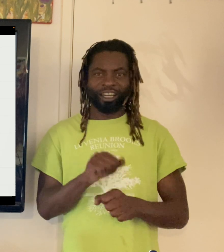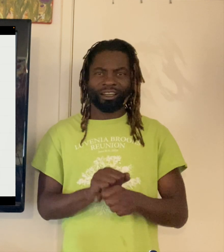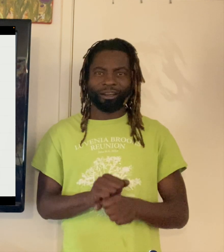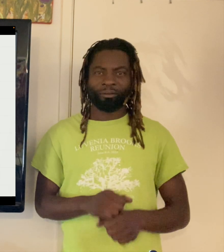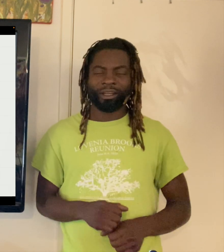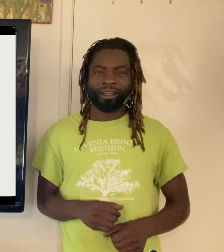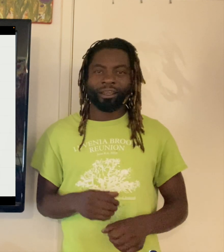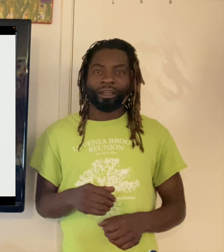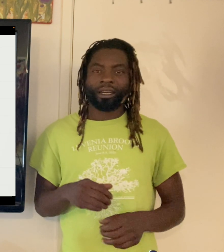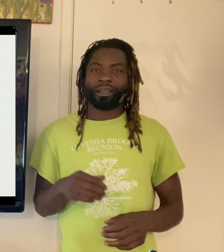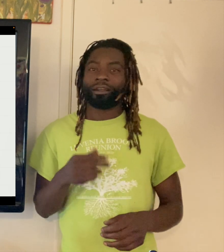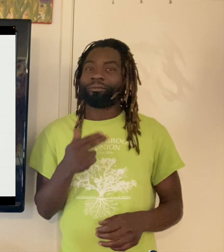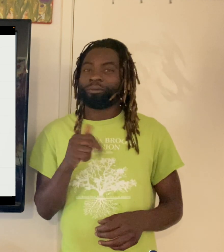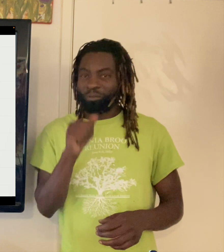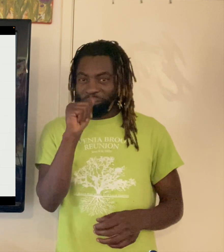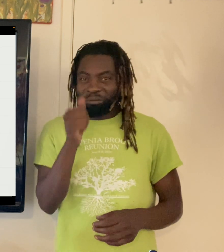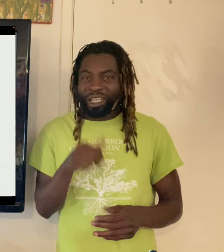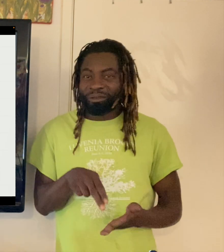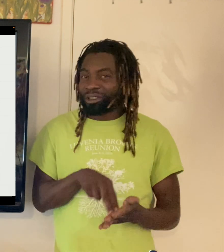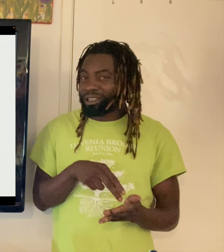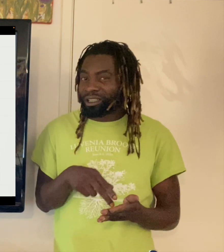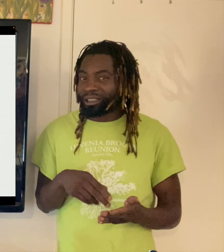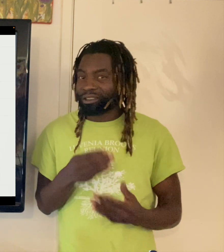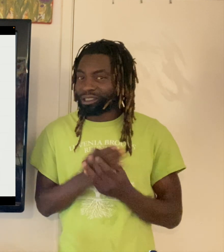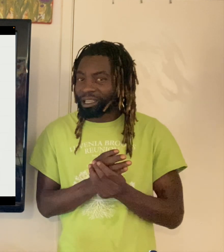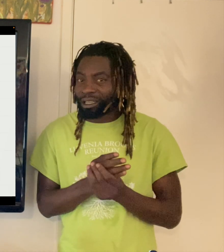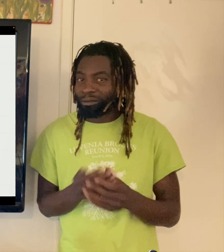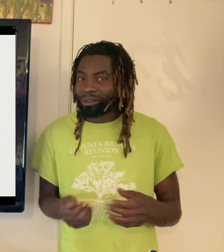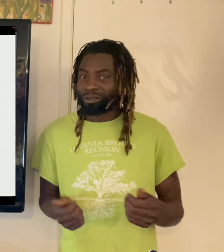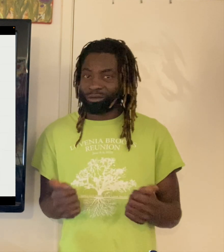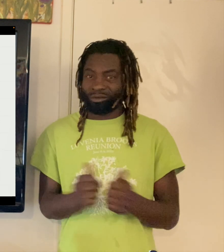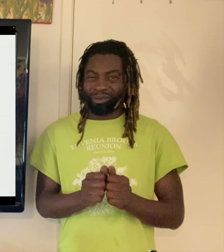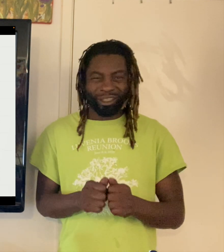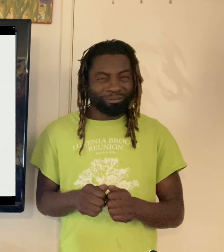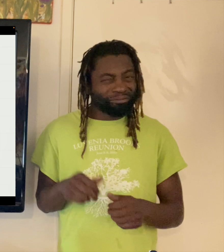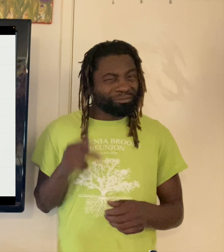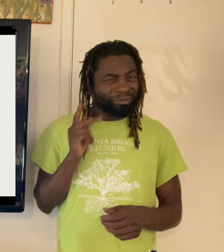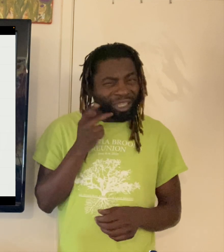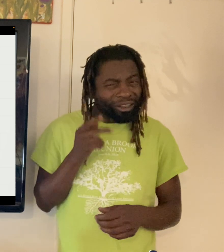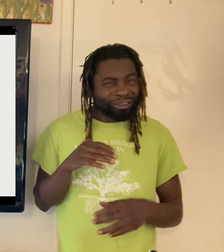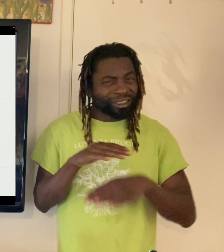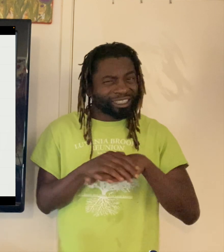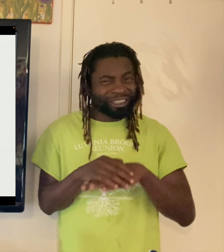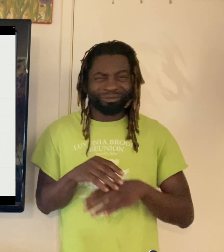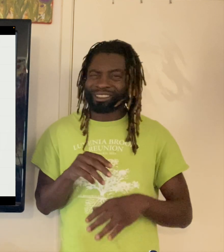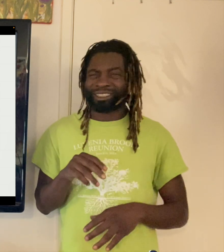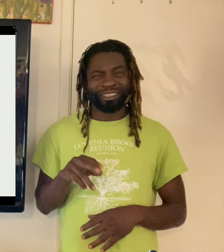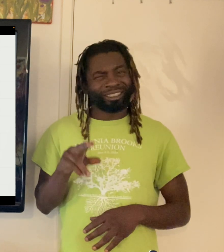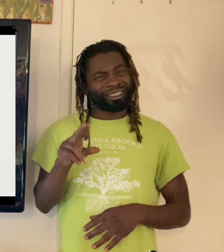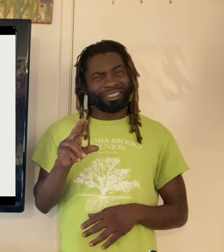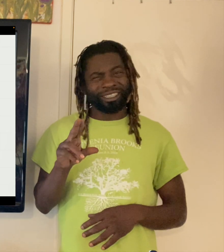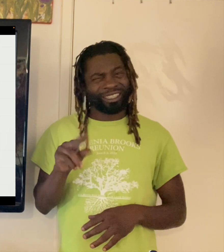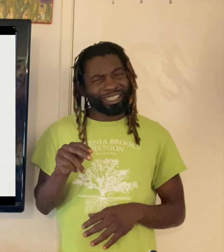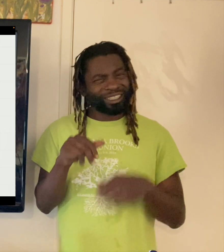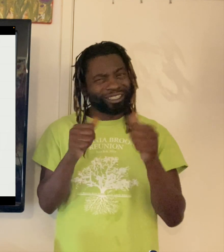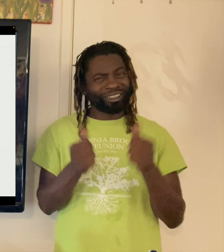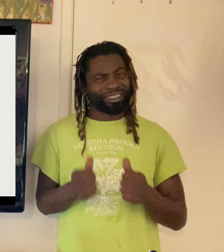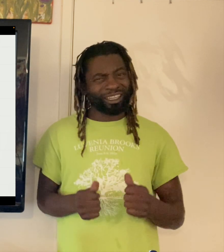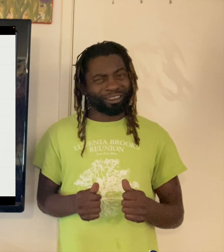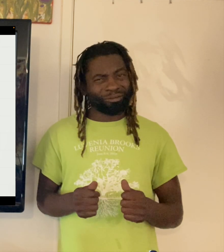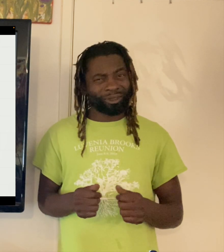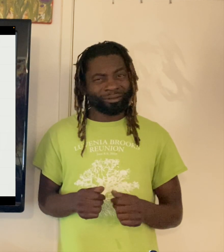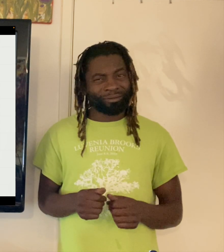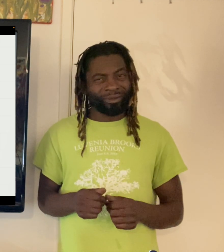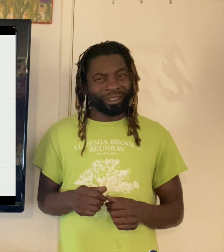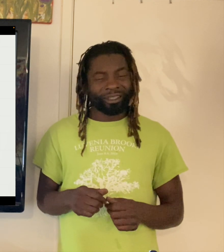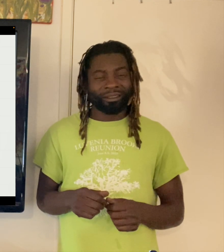good job! Peanut butter sandwich with a pickle on top. Since you are kind of more like food and not a shape, you shouldn't really